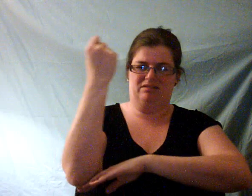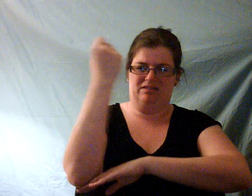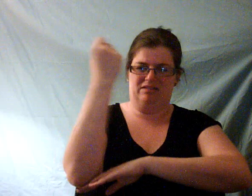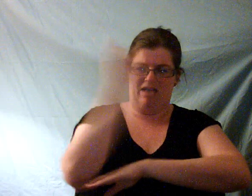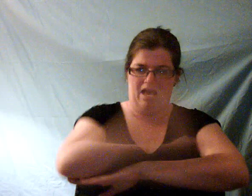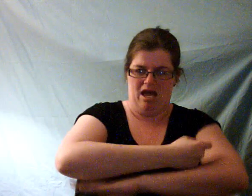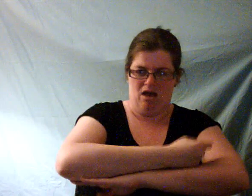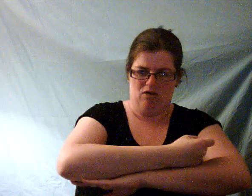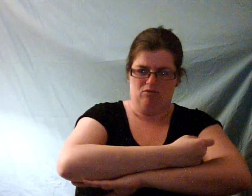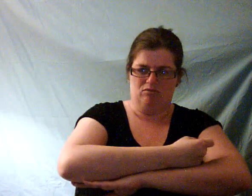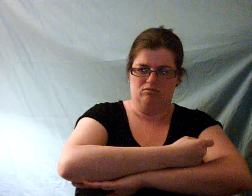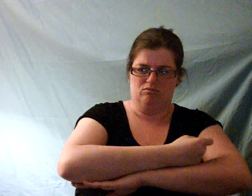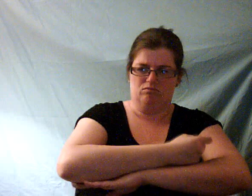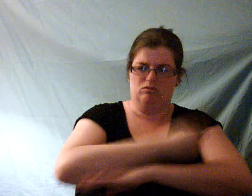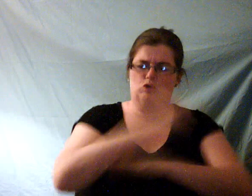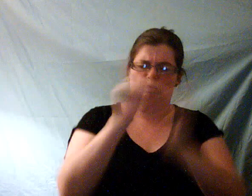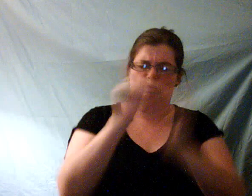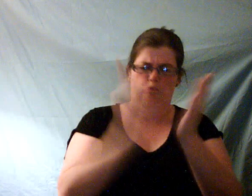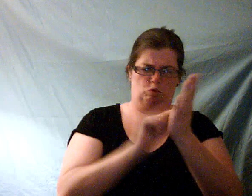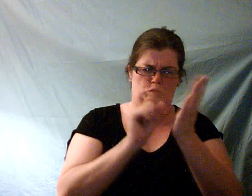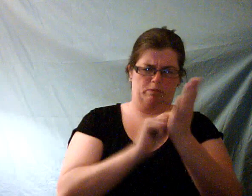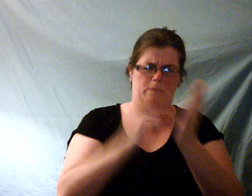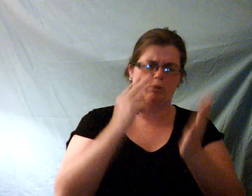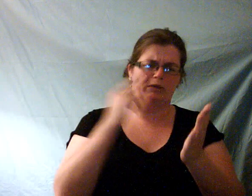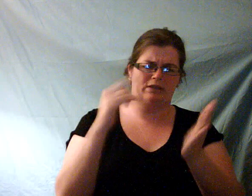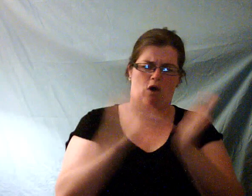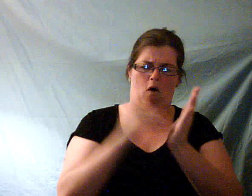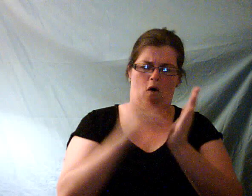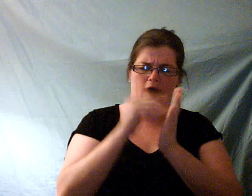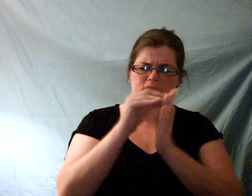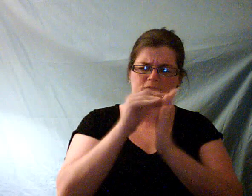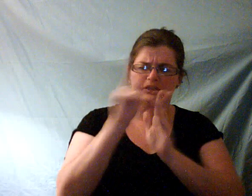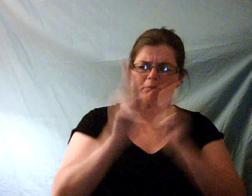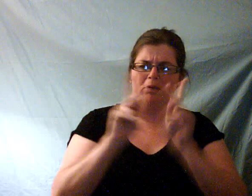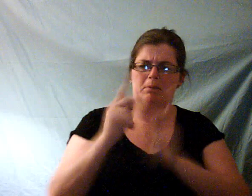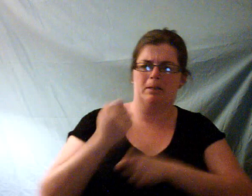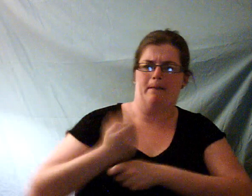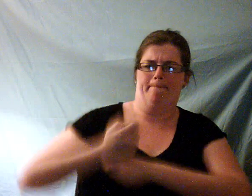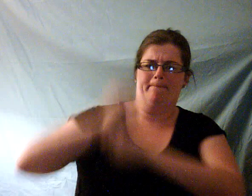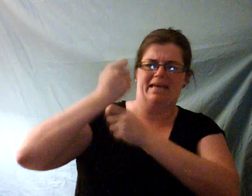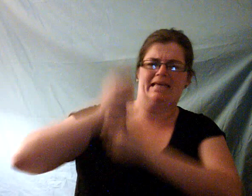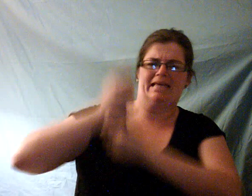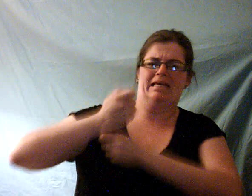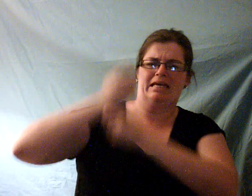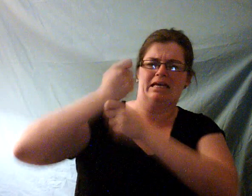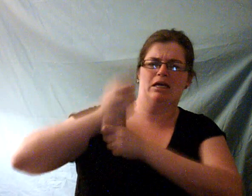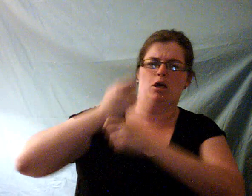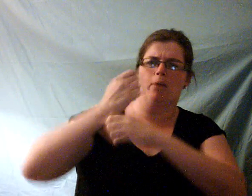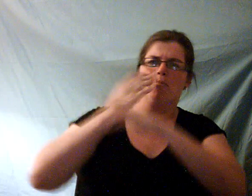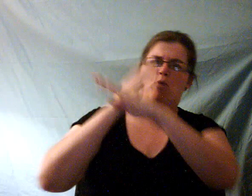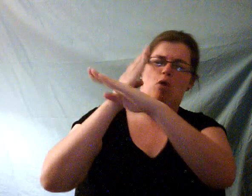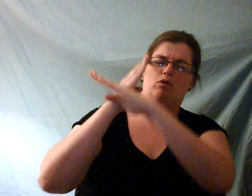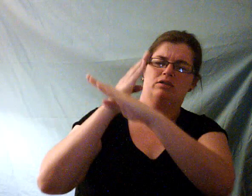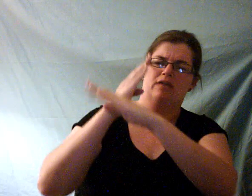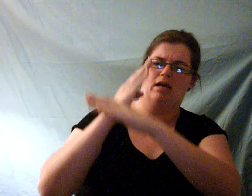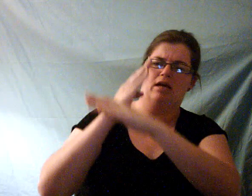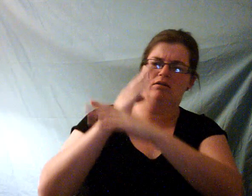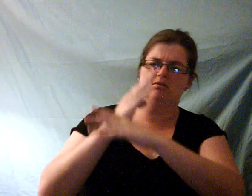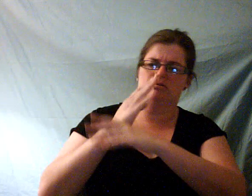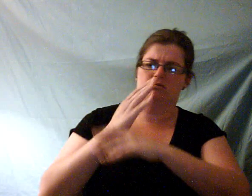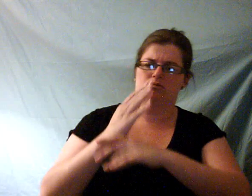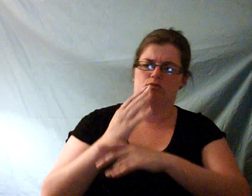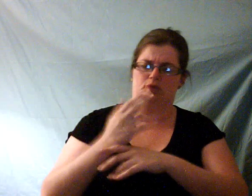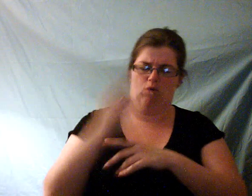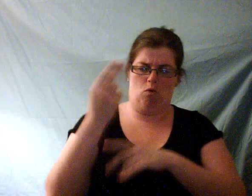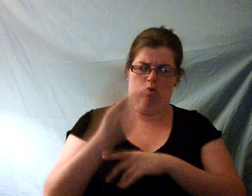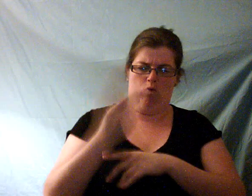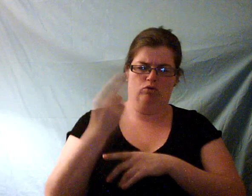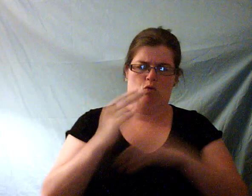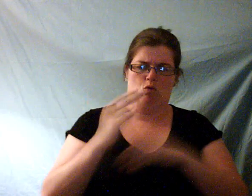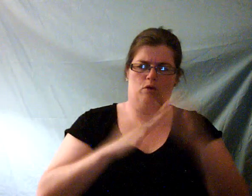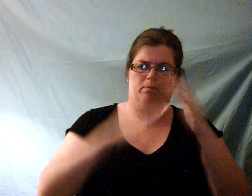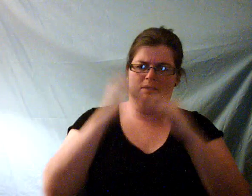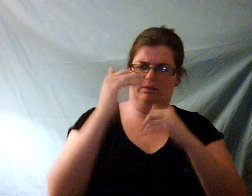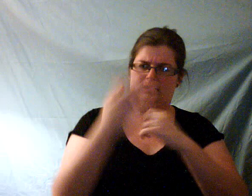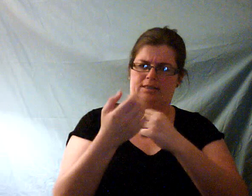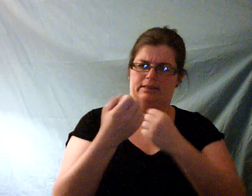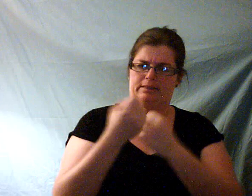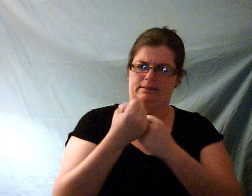that people have to picket to get a historical place saved, whereas other cultures